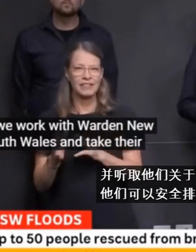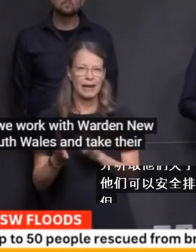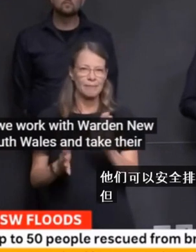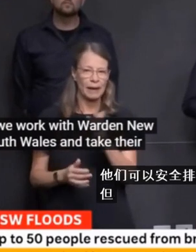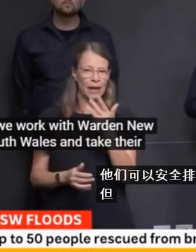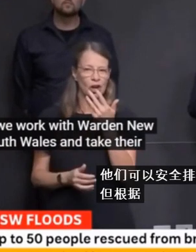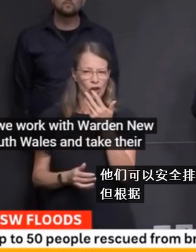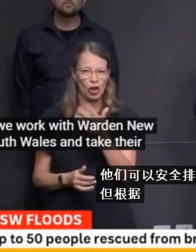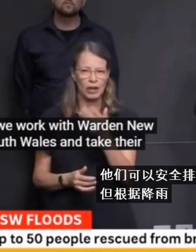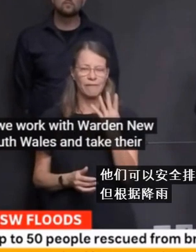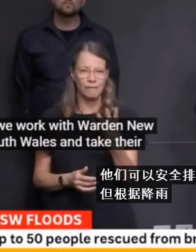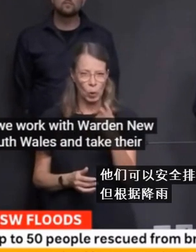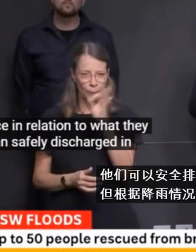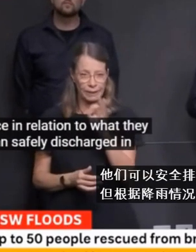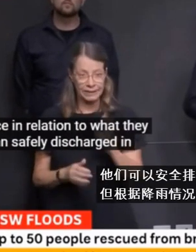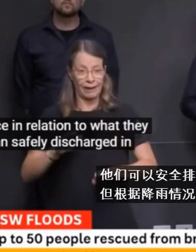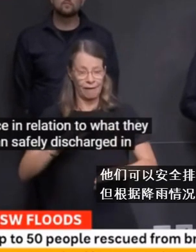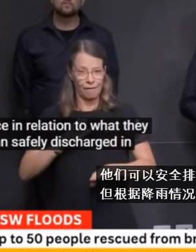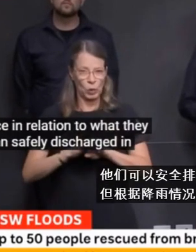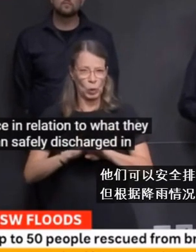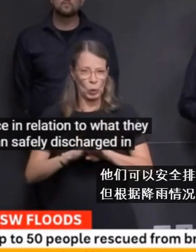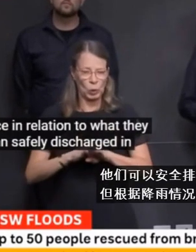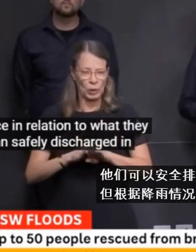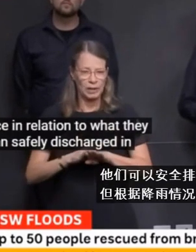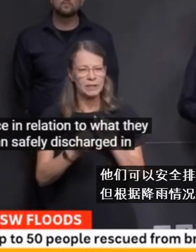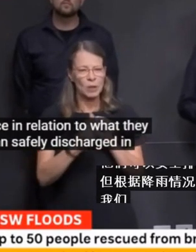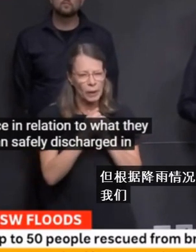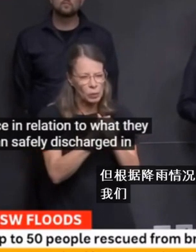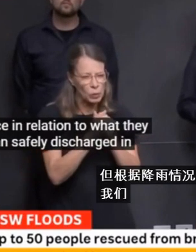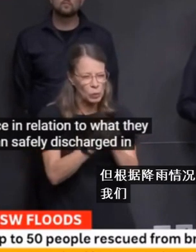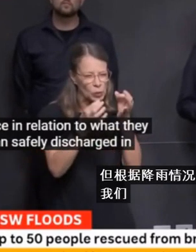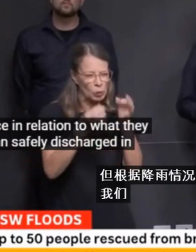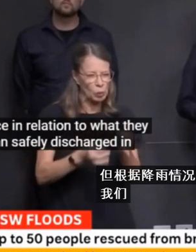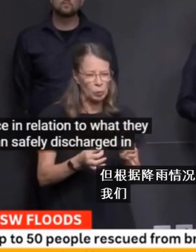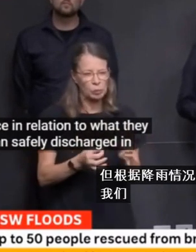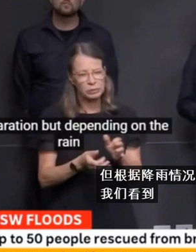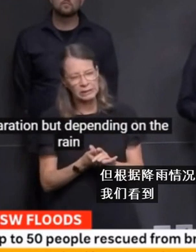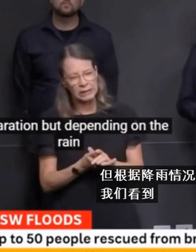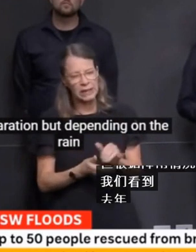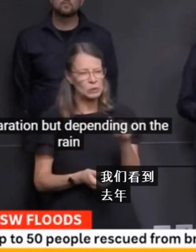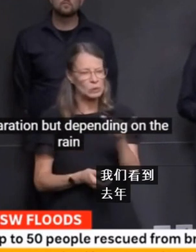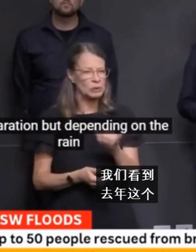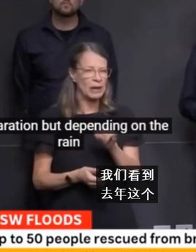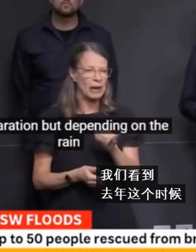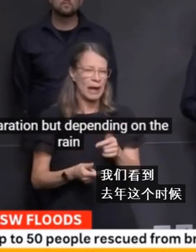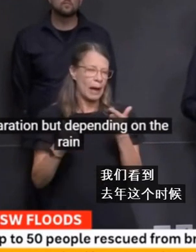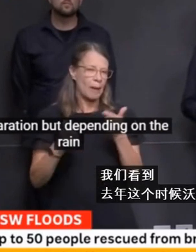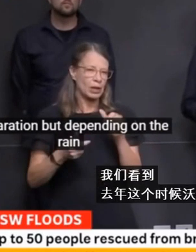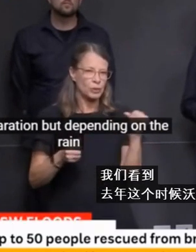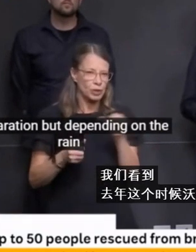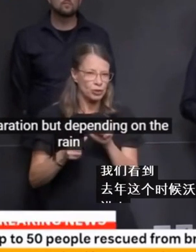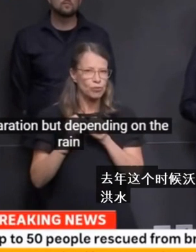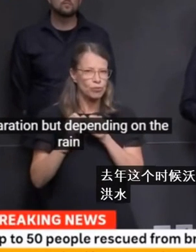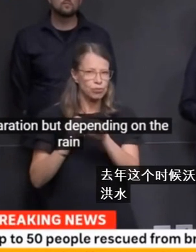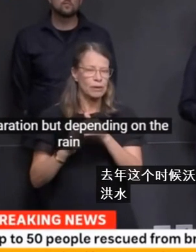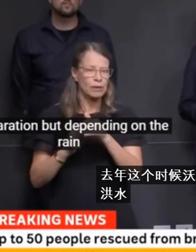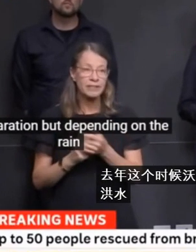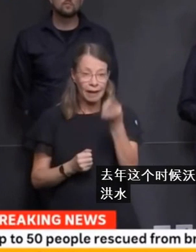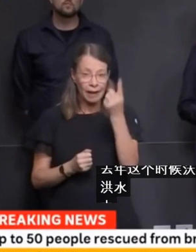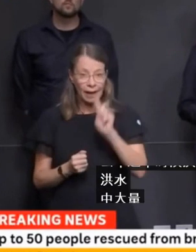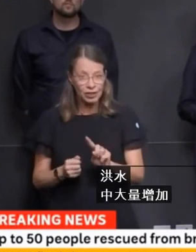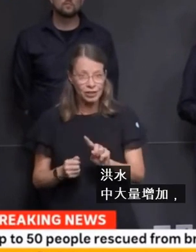discharge in preparation. But depending on the rain, we saw massive increases in Warragamba Dam this time last year in the